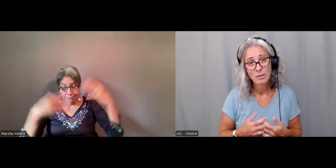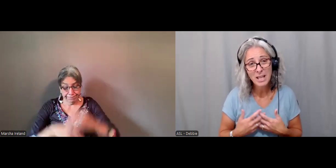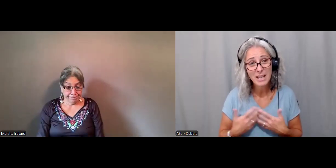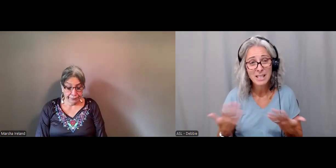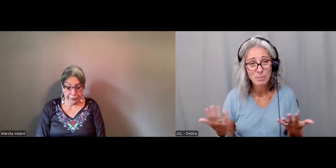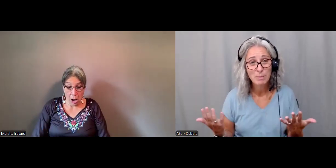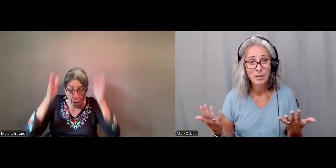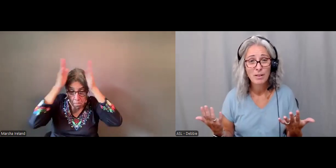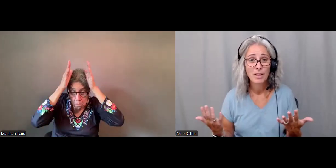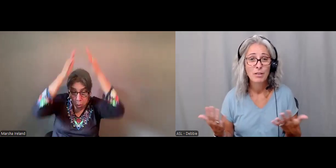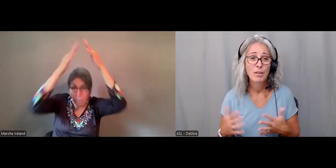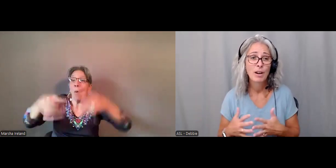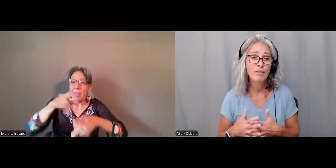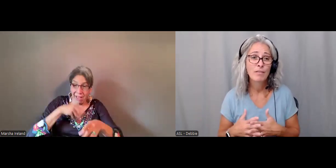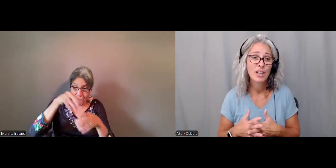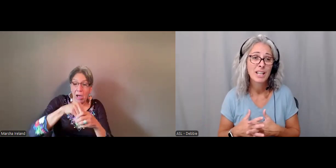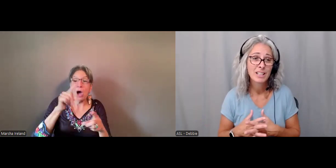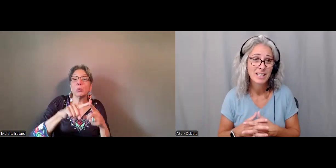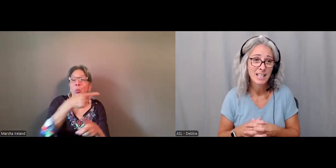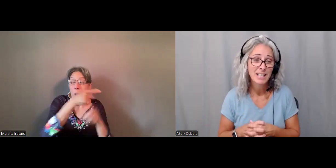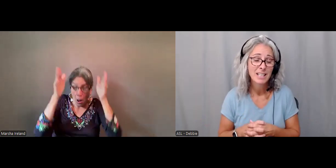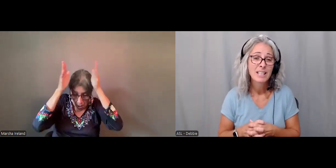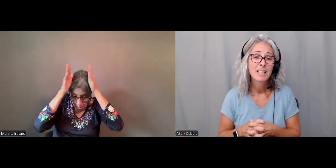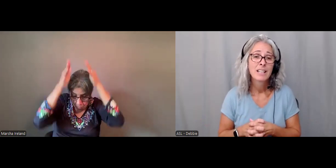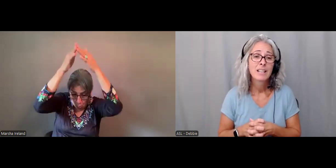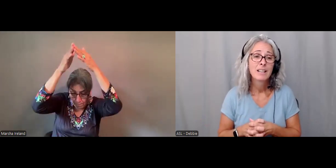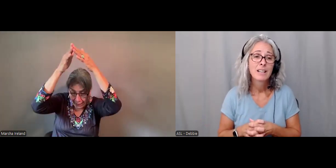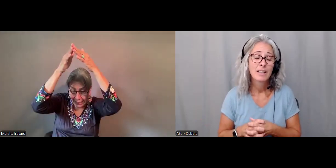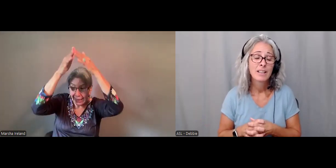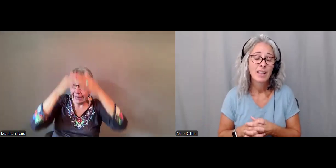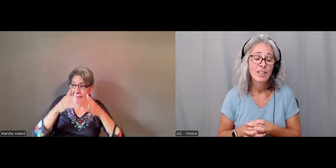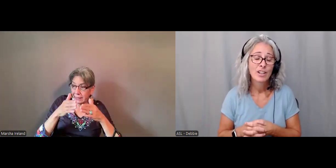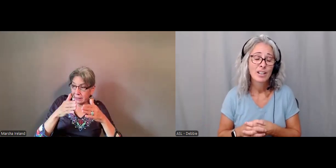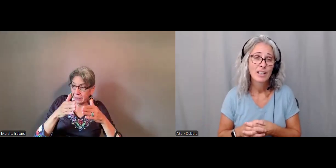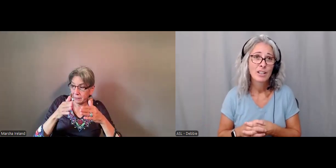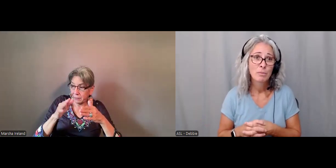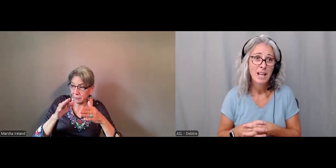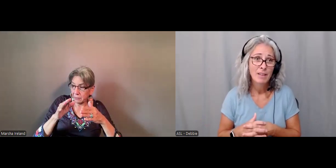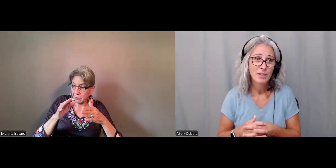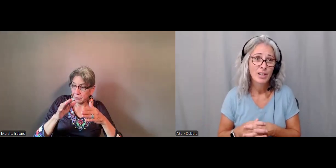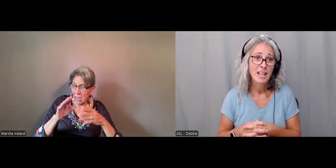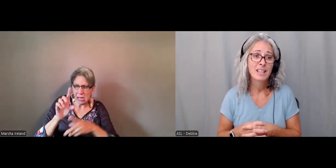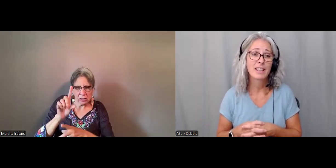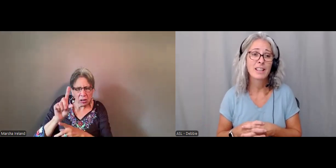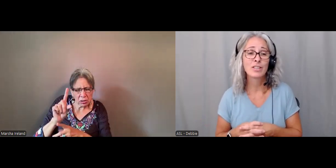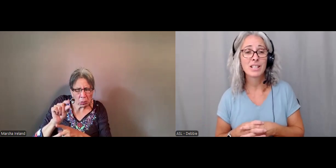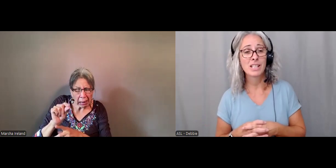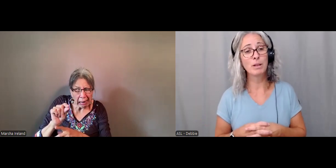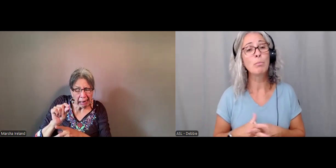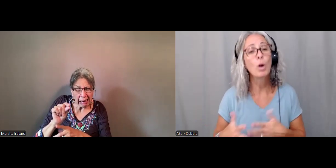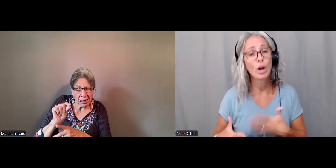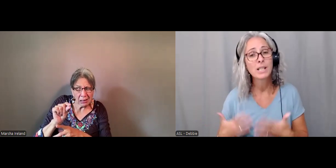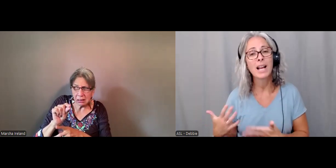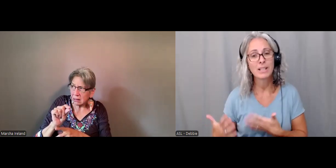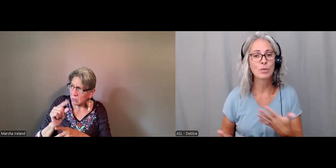And for me, these people are very guilty in their behavior. And I think that there needs to